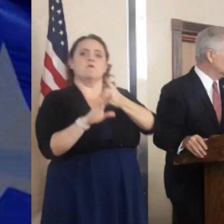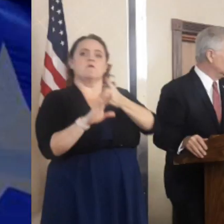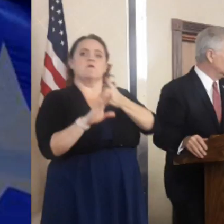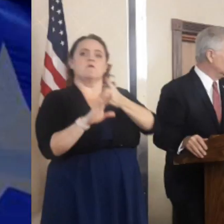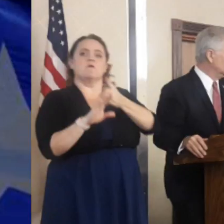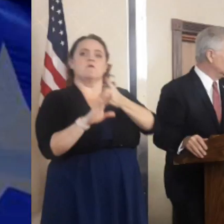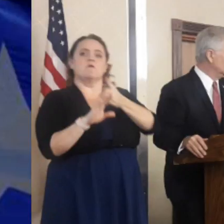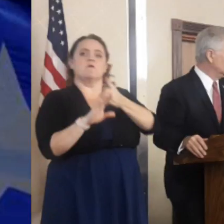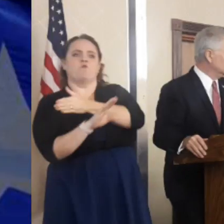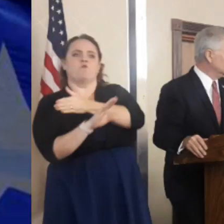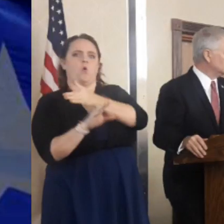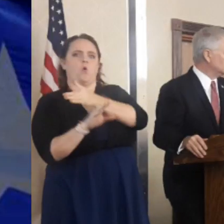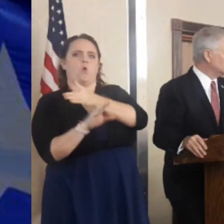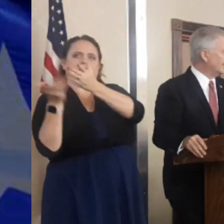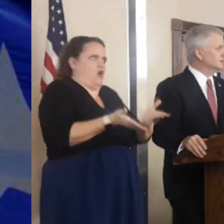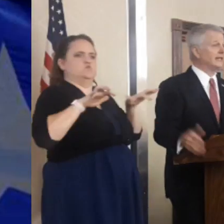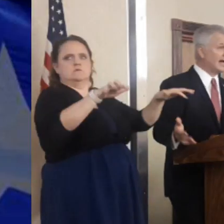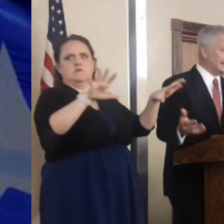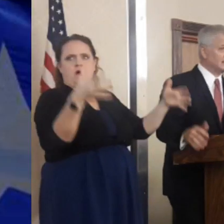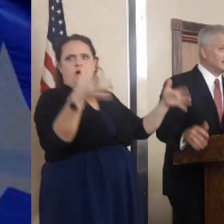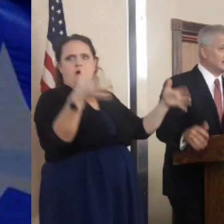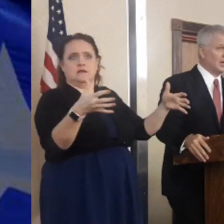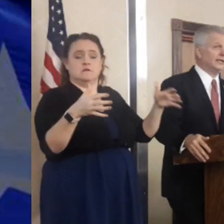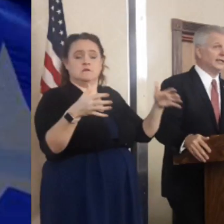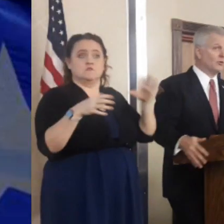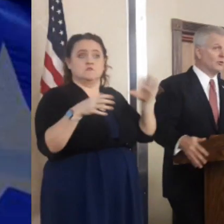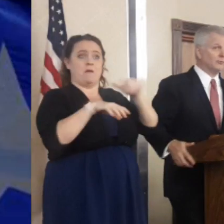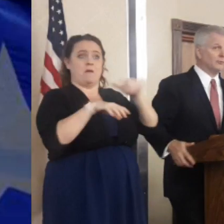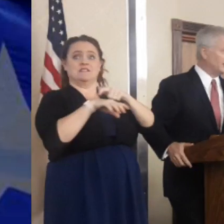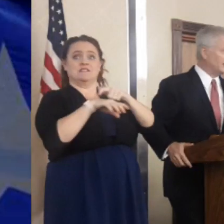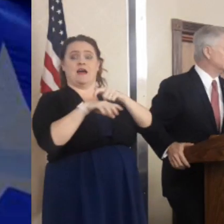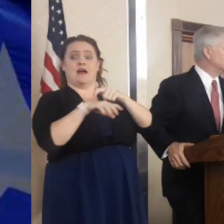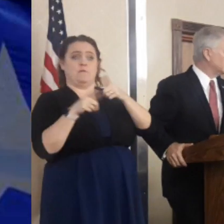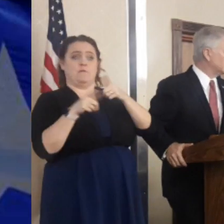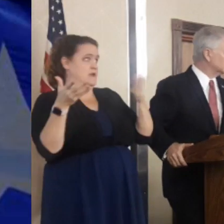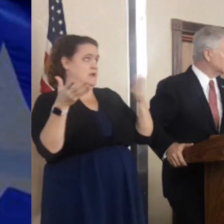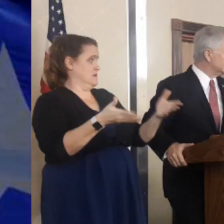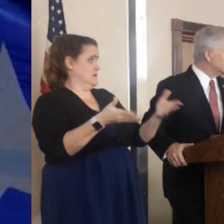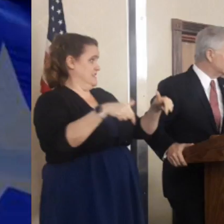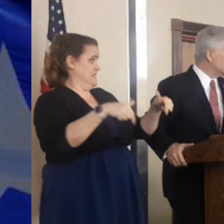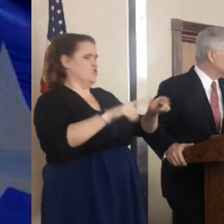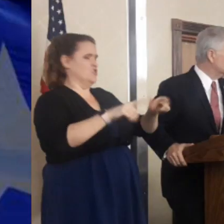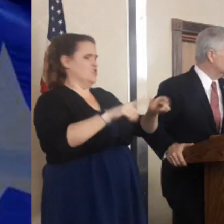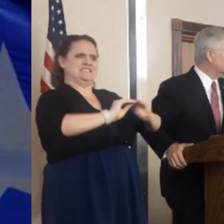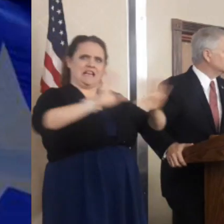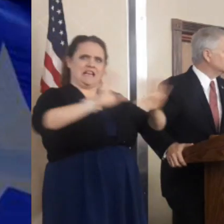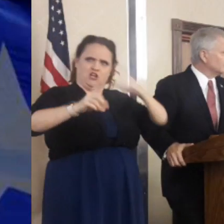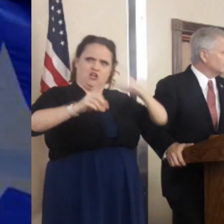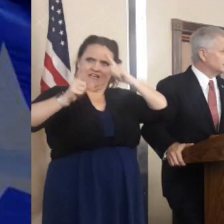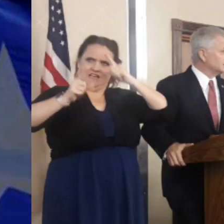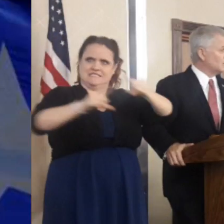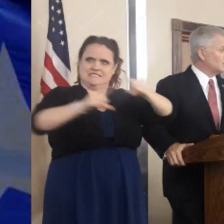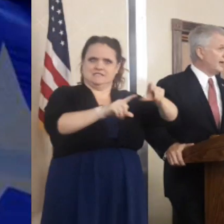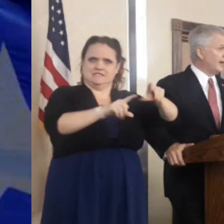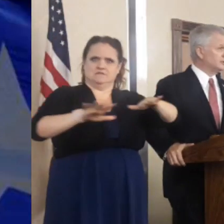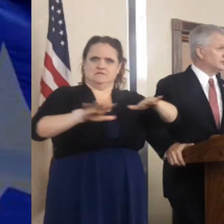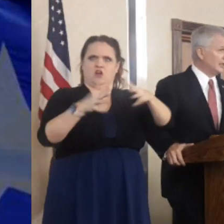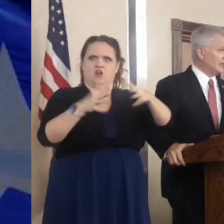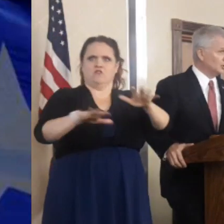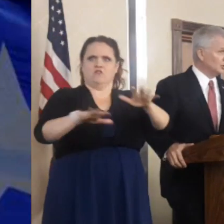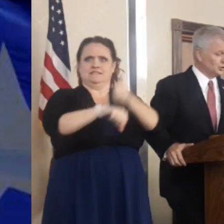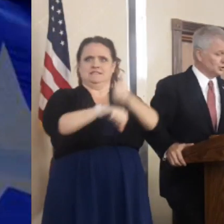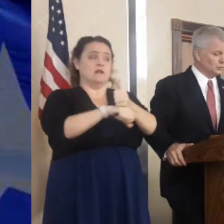So that by the time it gets to the body, it already reflects a very clear consensus. That is one of the reasons why I was